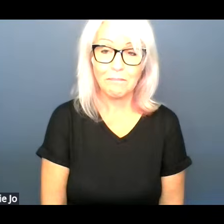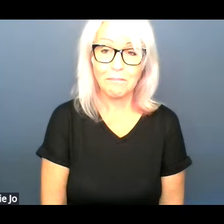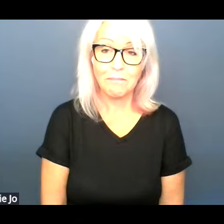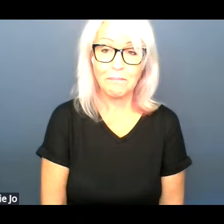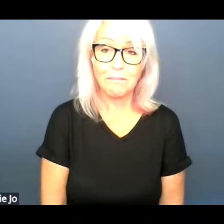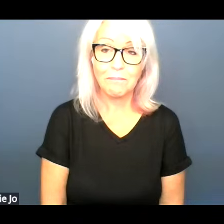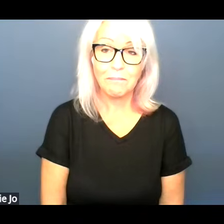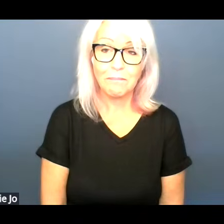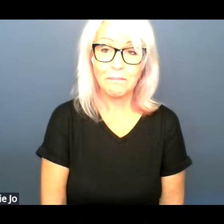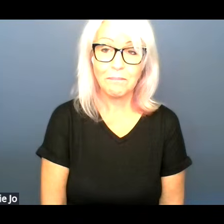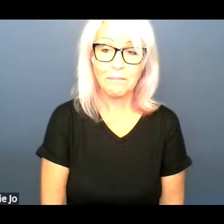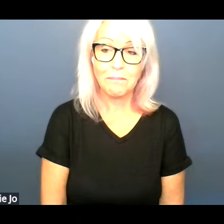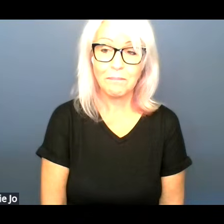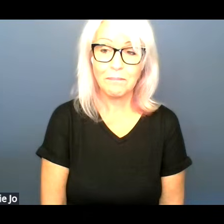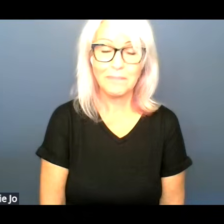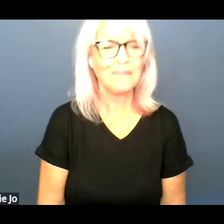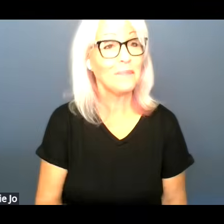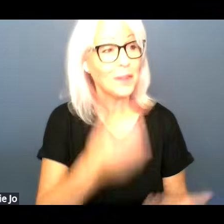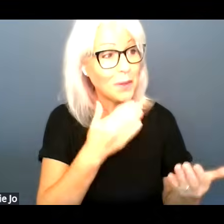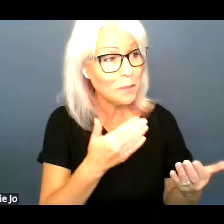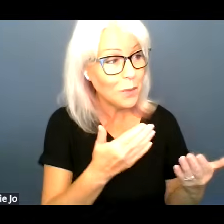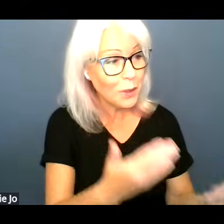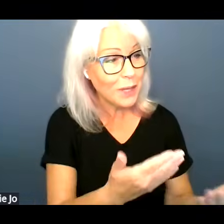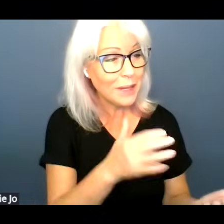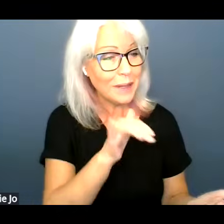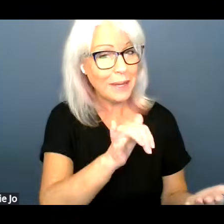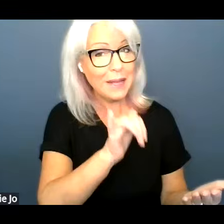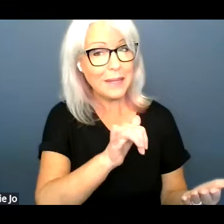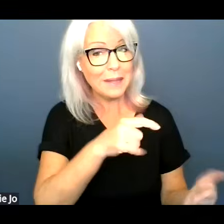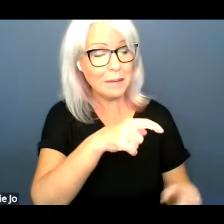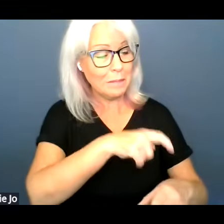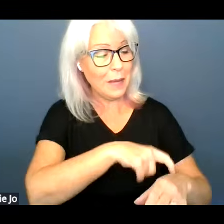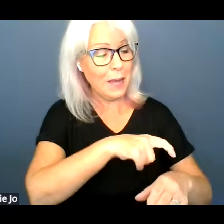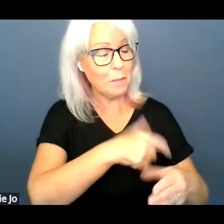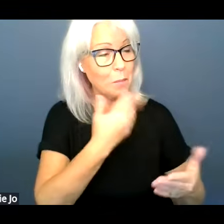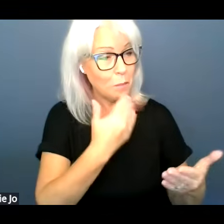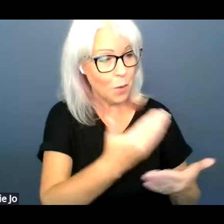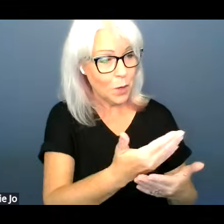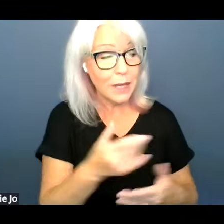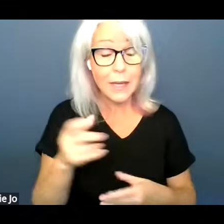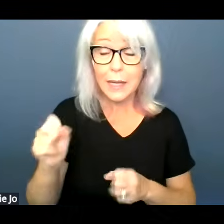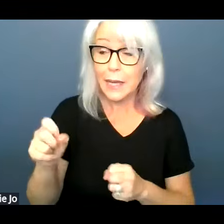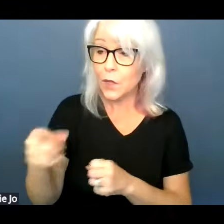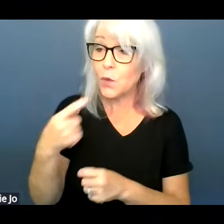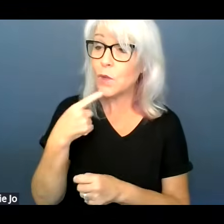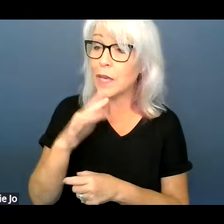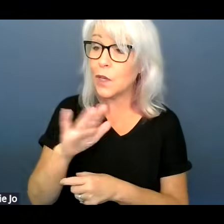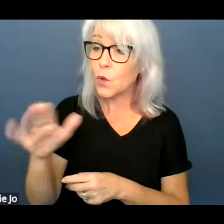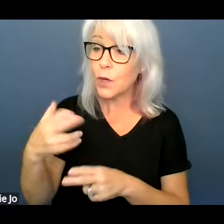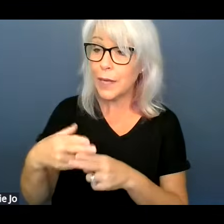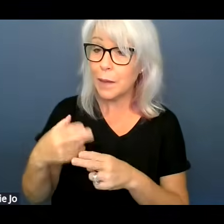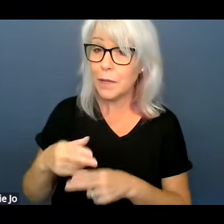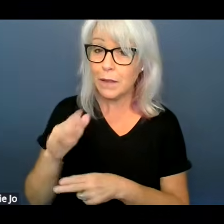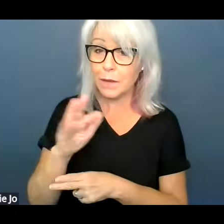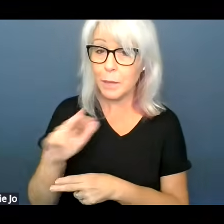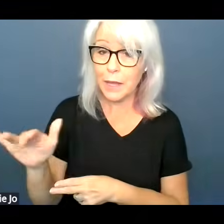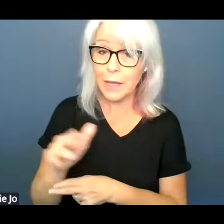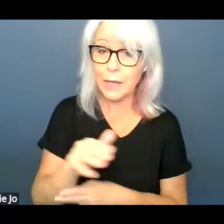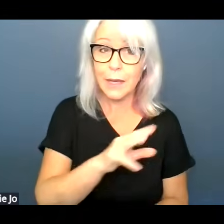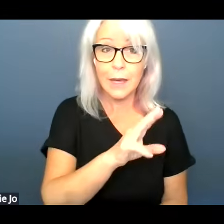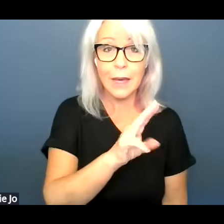See, that's still morning. It is. Good morning. Good morning. Could you state your name and spell it for the clerk as well? Yes, Michael